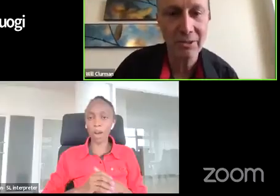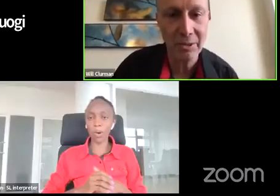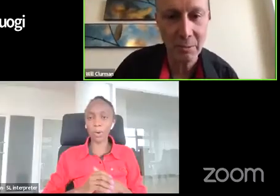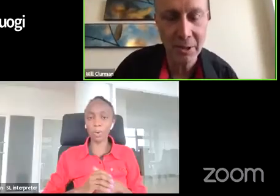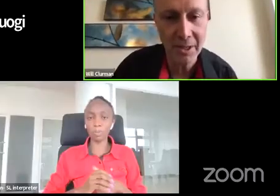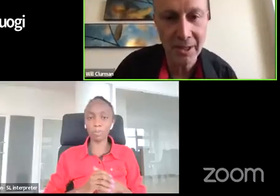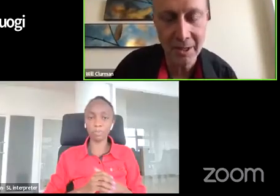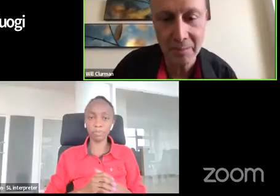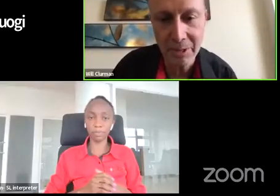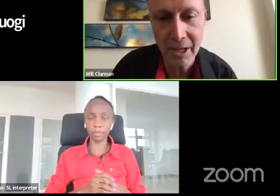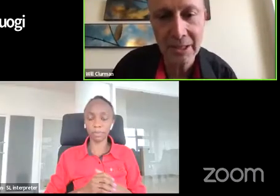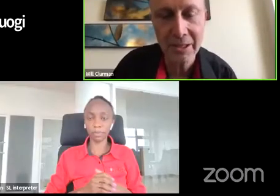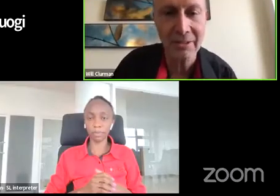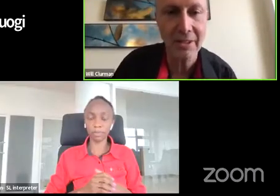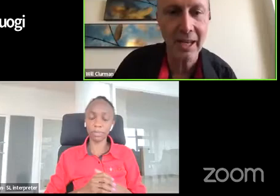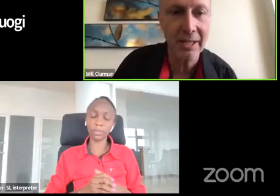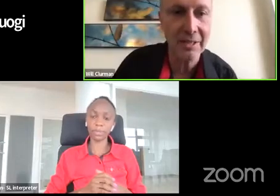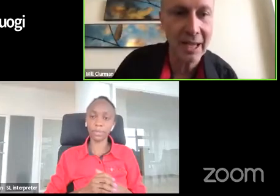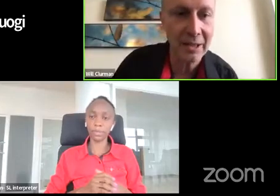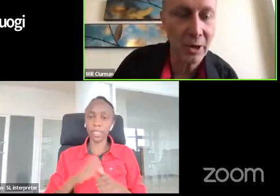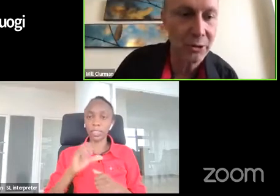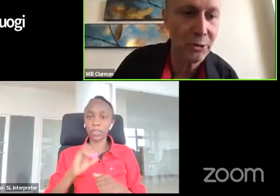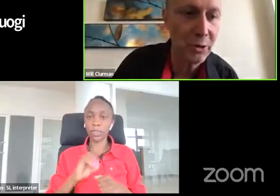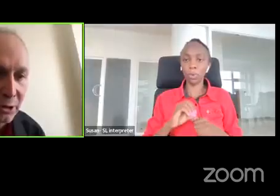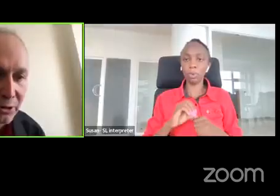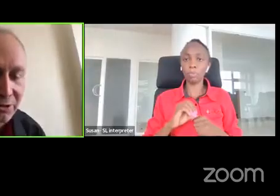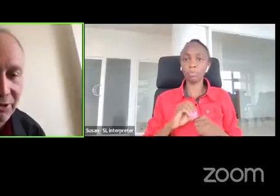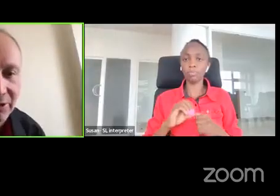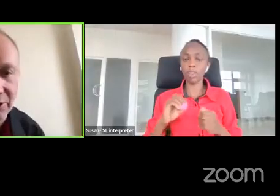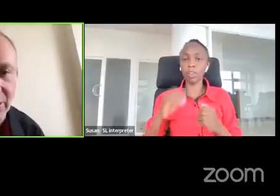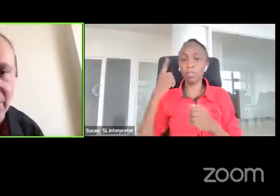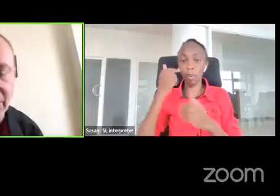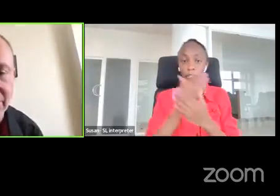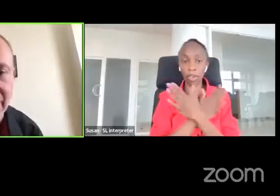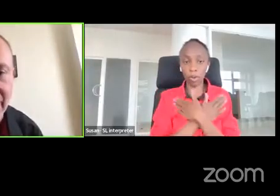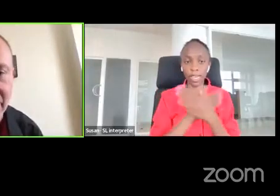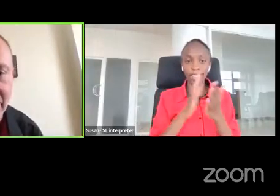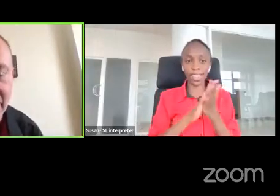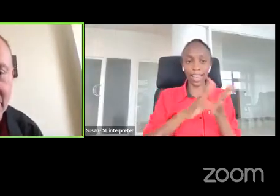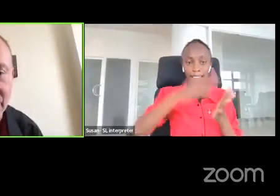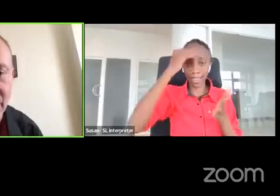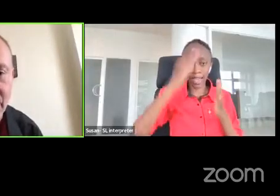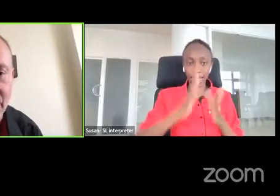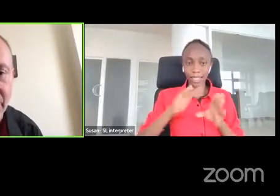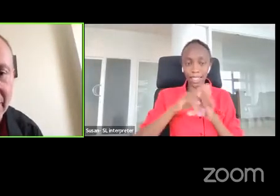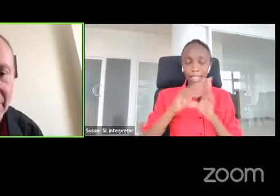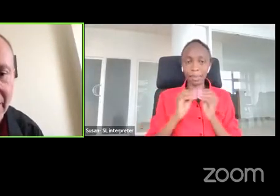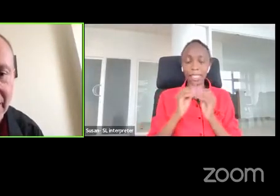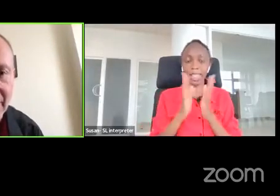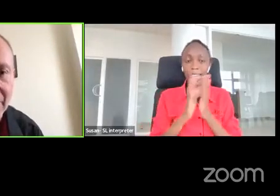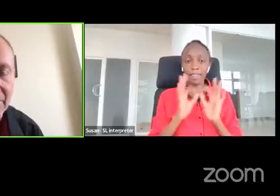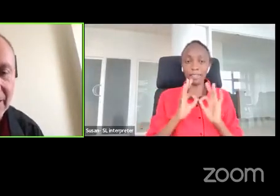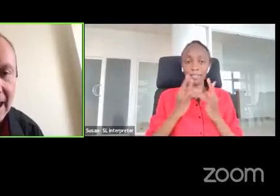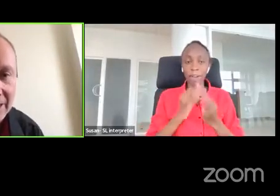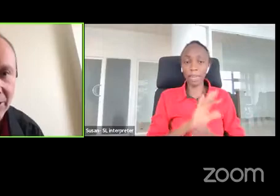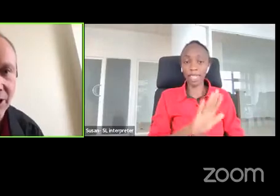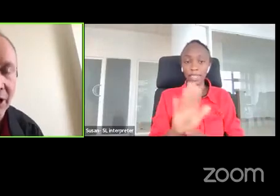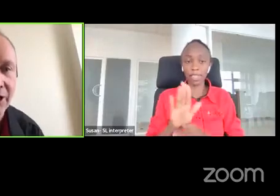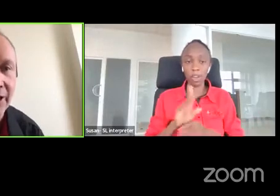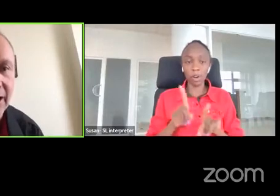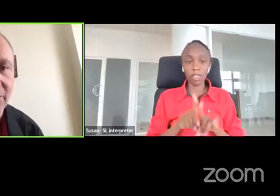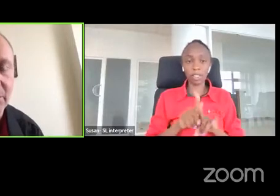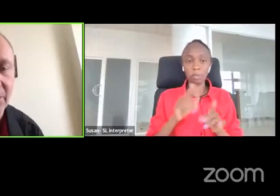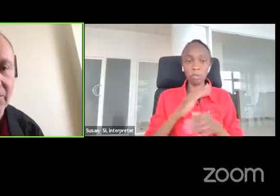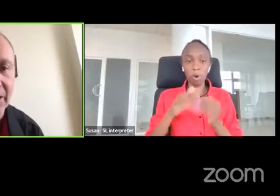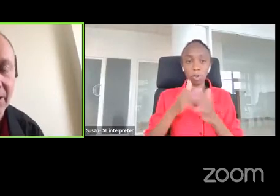want the colleagues and also the learners on this call and their families to know that at the